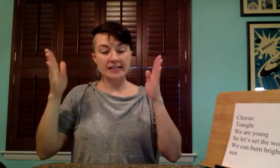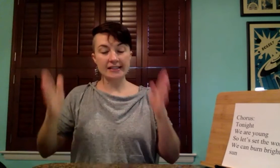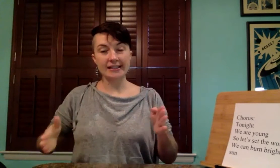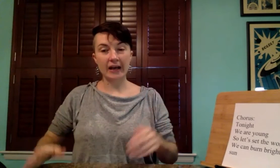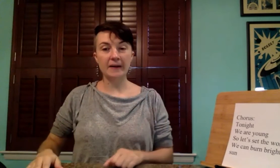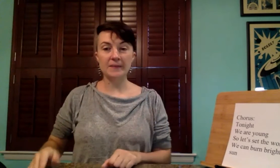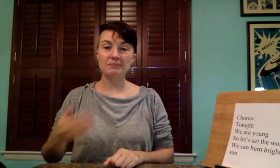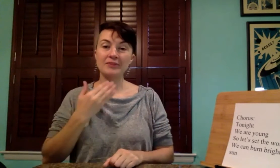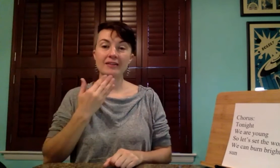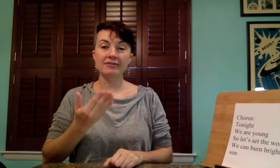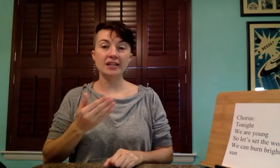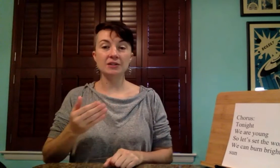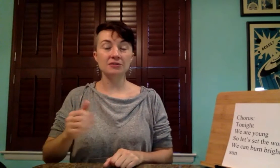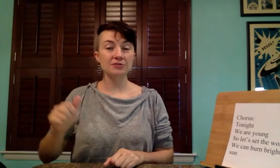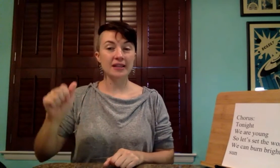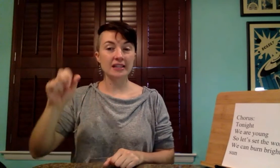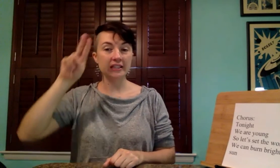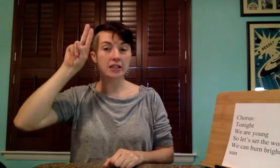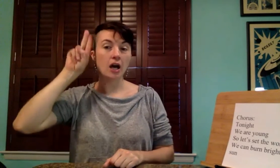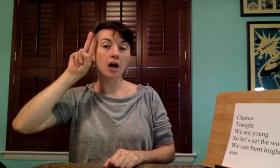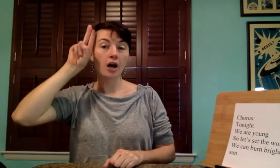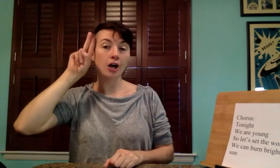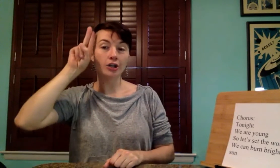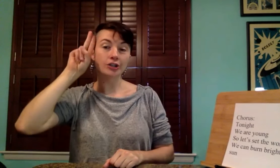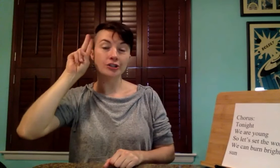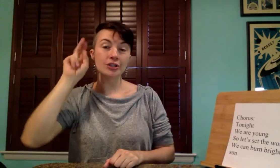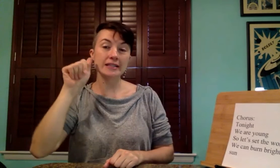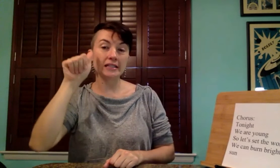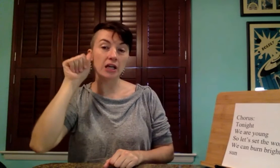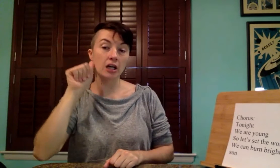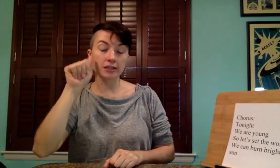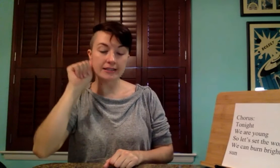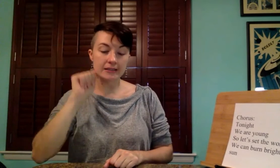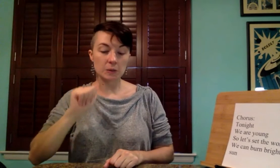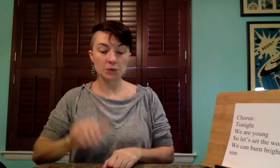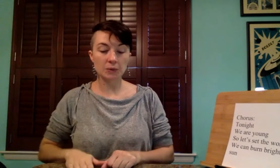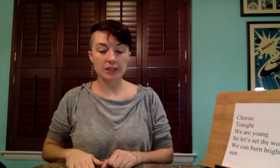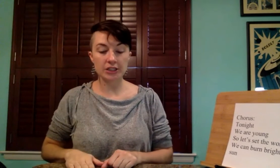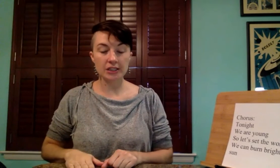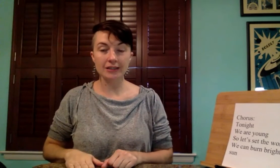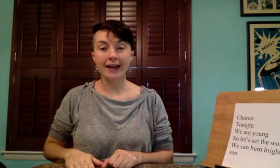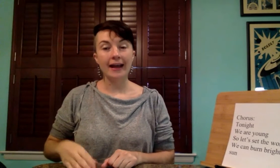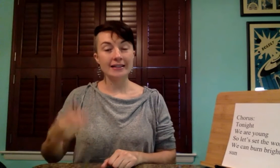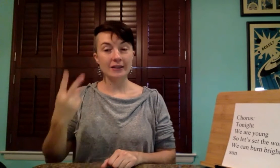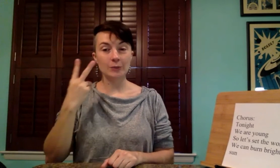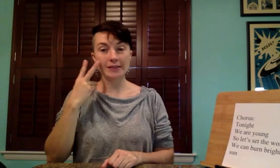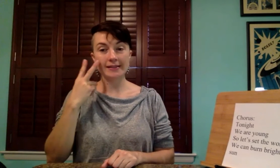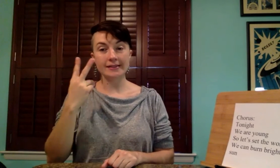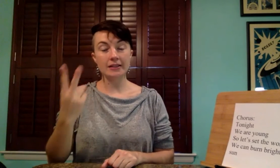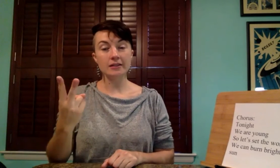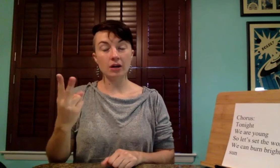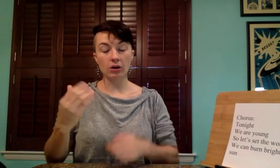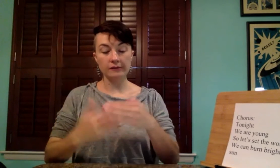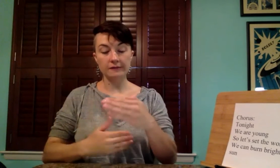nannies. Thank you, any uncles and aunts who are watching. And I hope to see all of